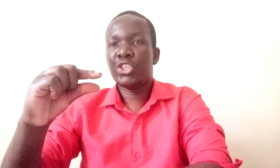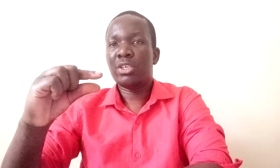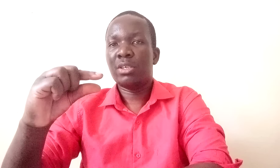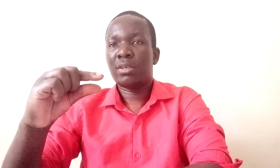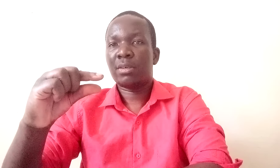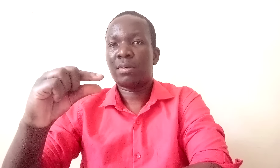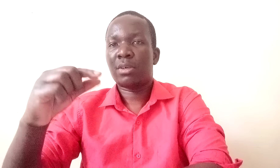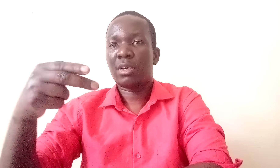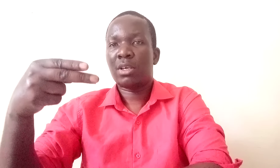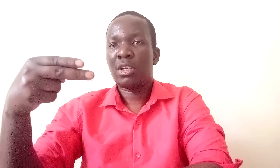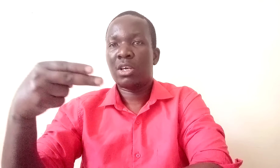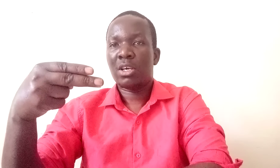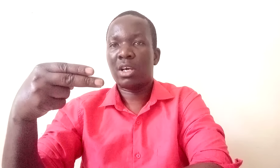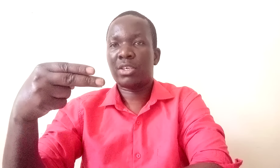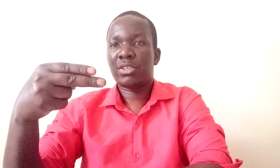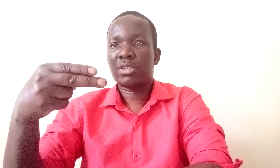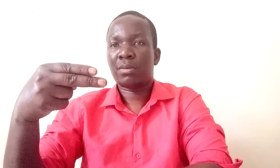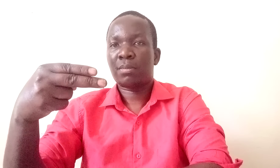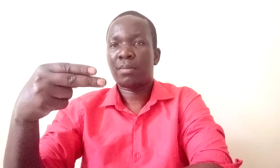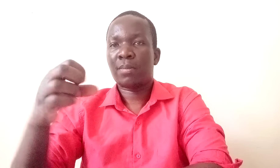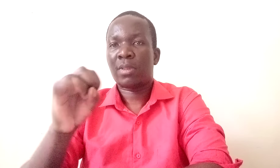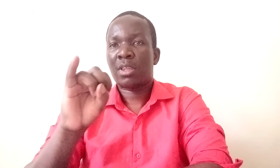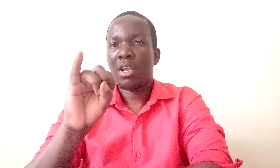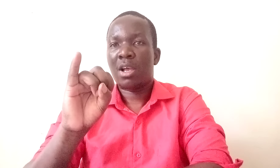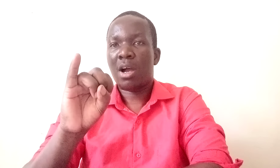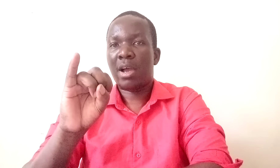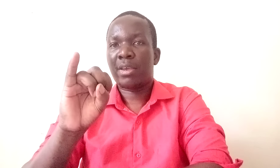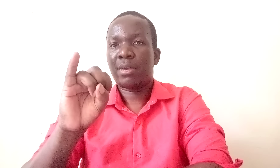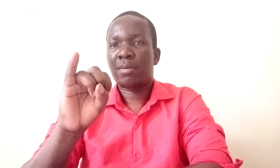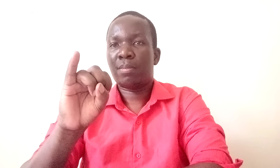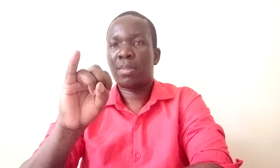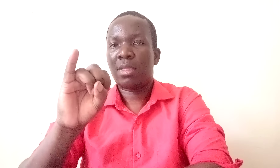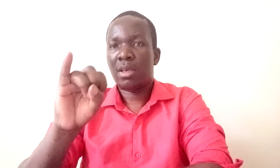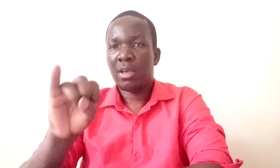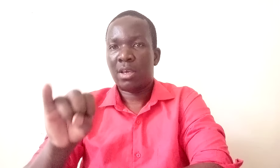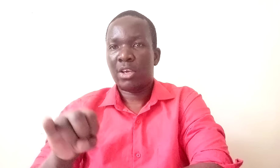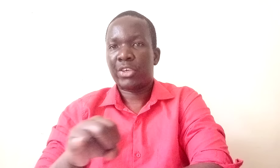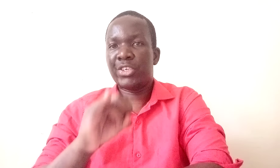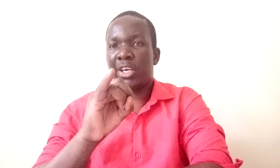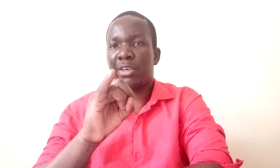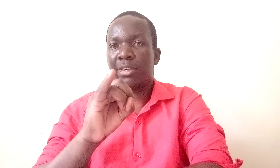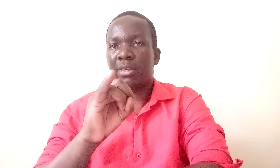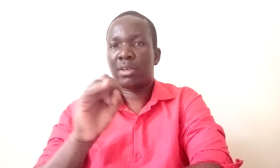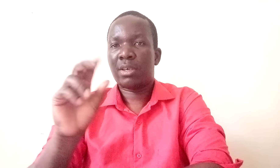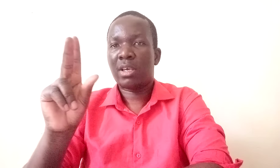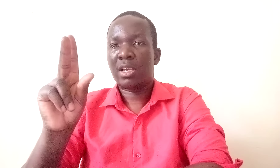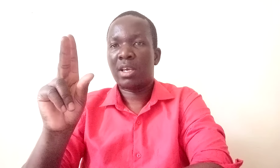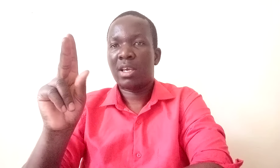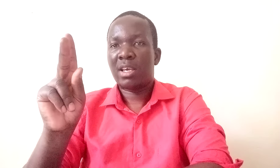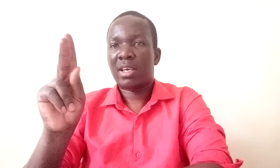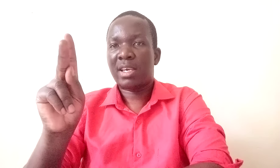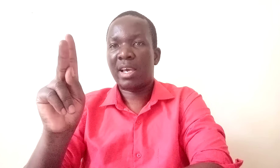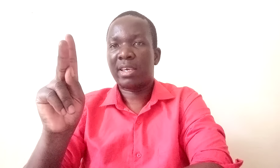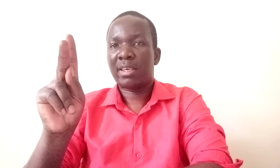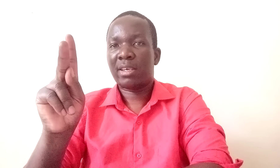G, H, I, J, K,